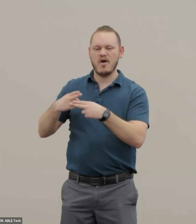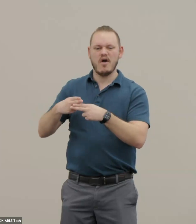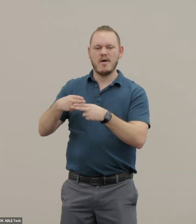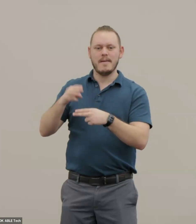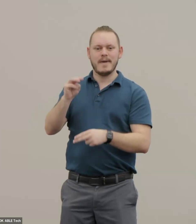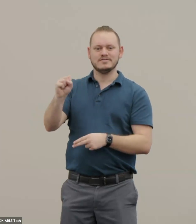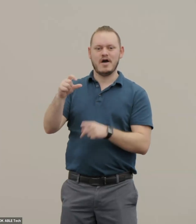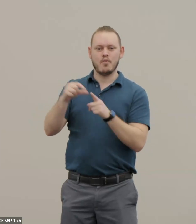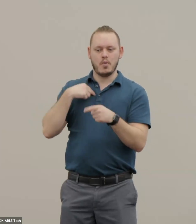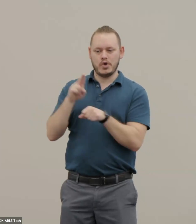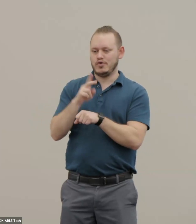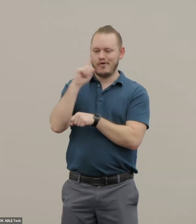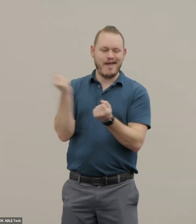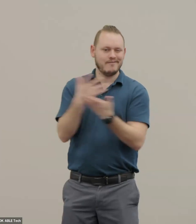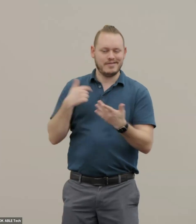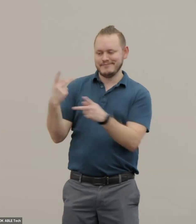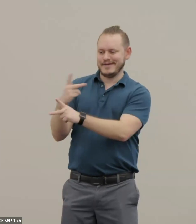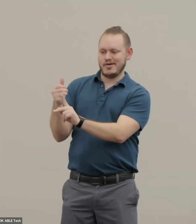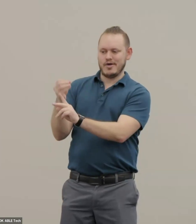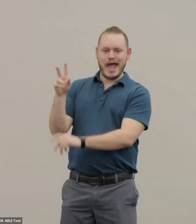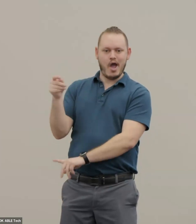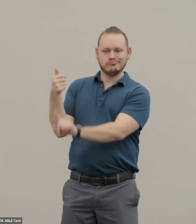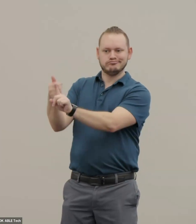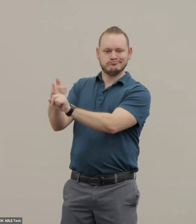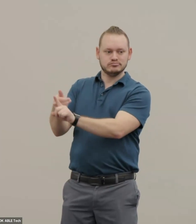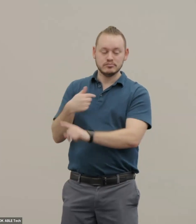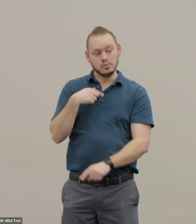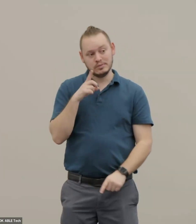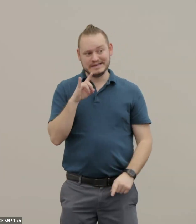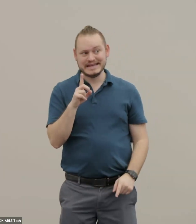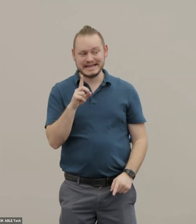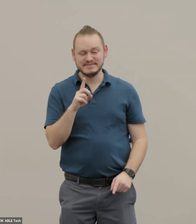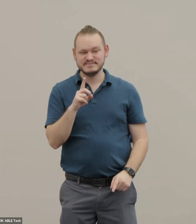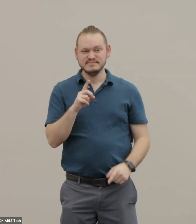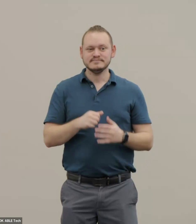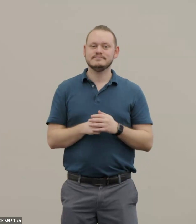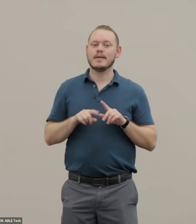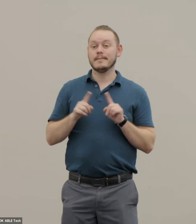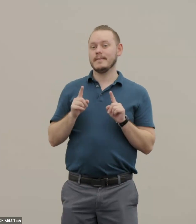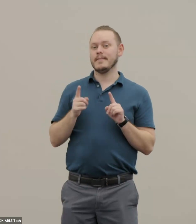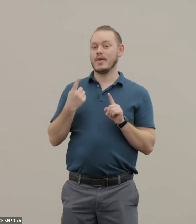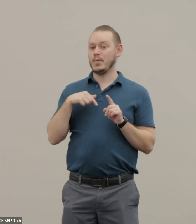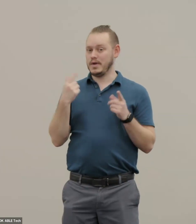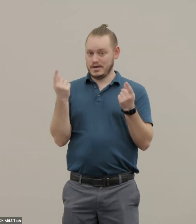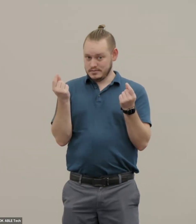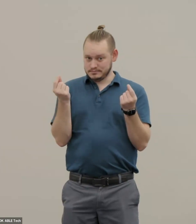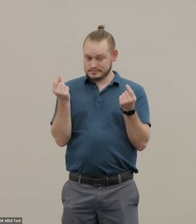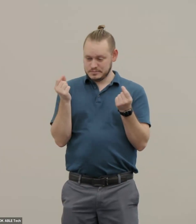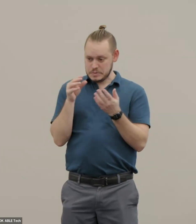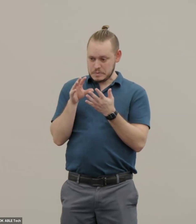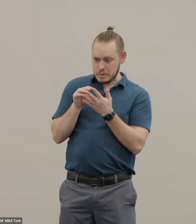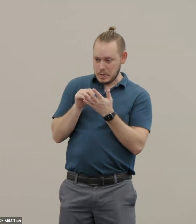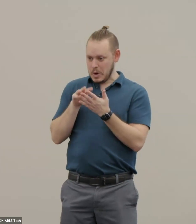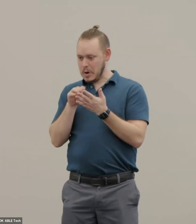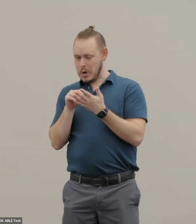all of our content. Figure it out. And we did. We did figure it out, but fundamentally what we did is we learned how to do